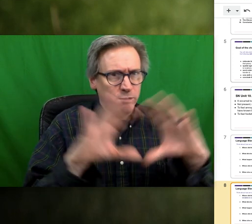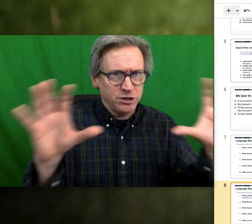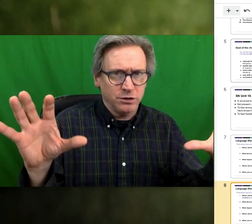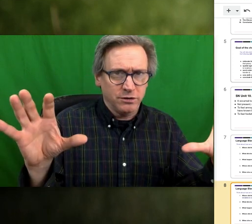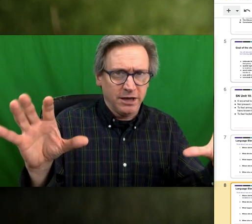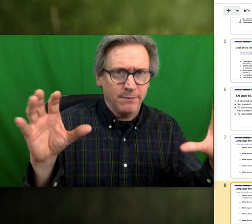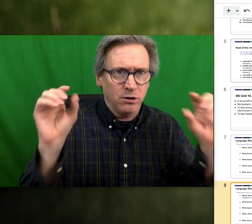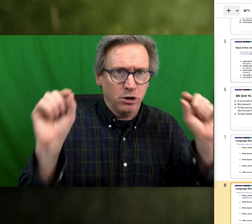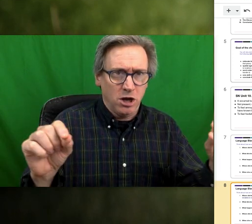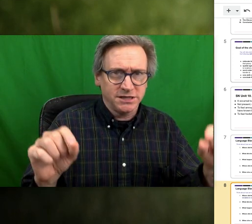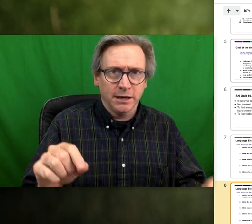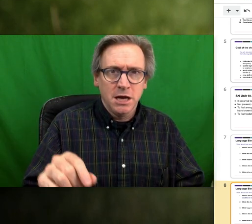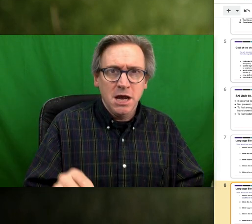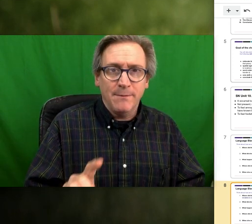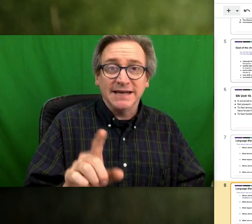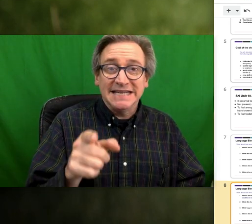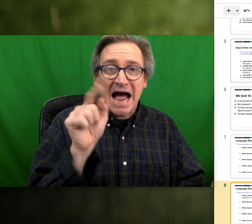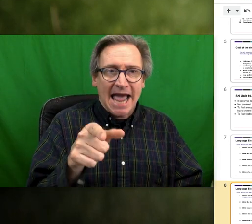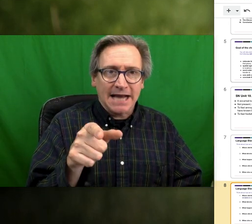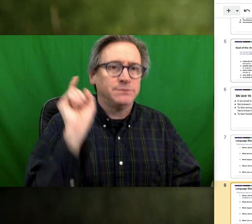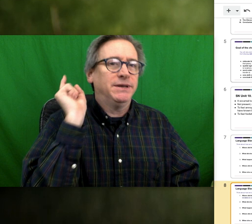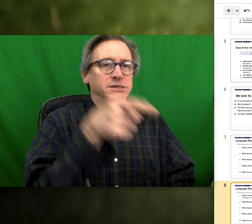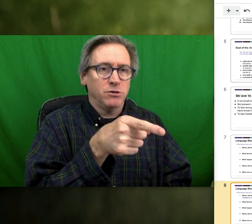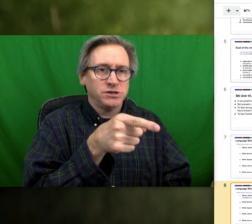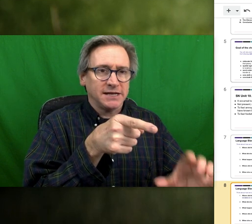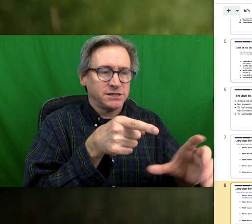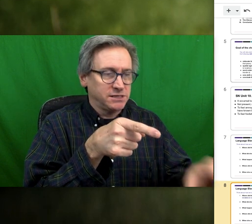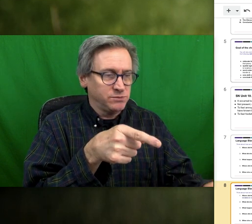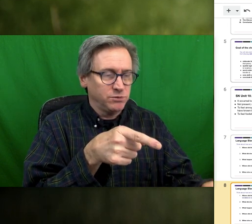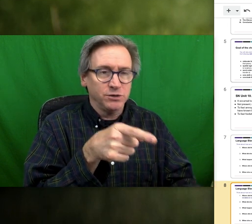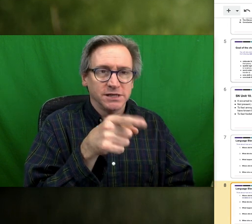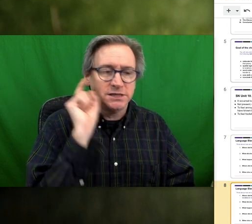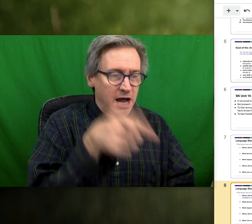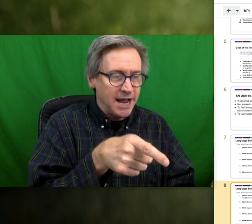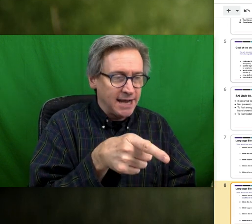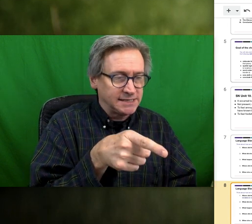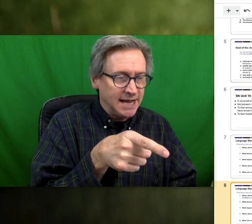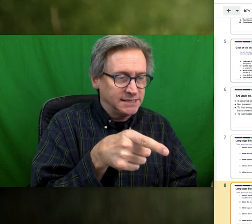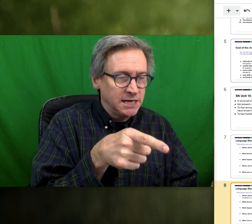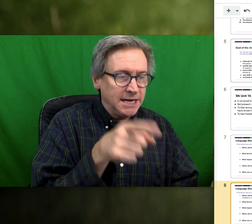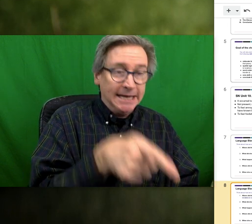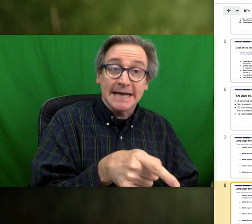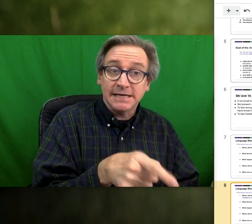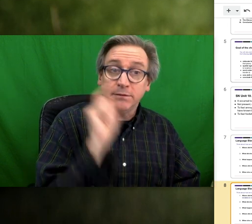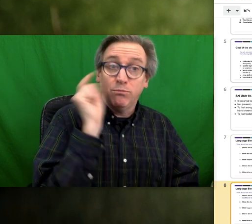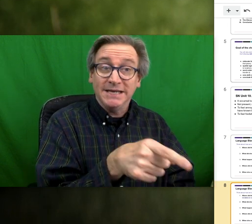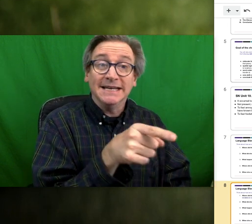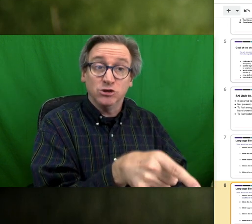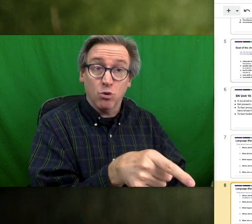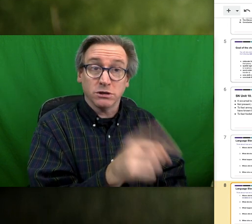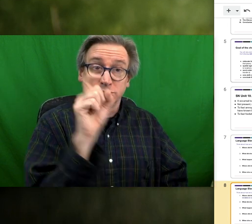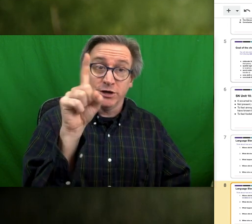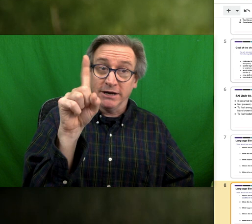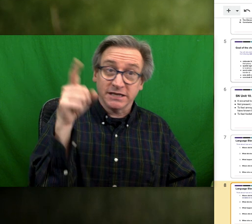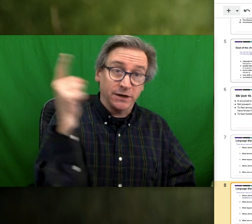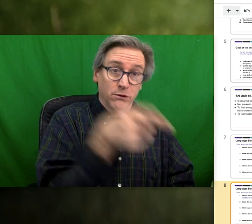the way I want you to think about glossing. I did IX because most texts, this one uses IX as indexing, pointing